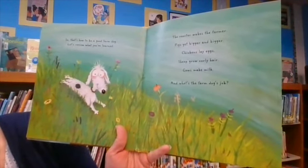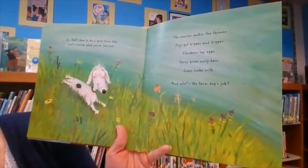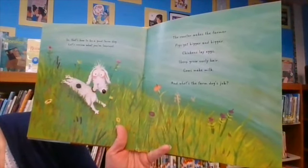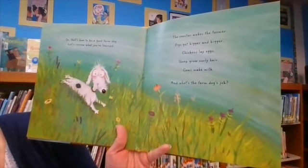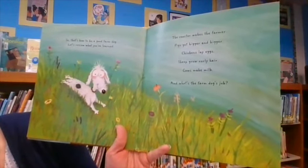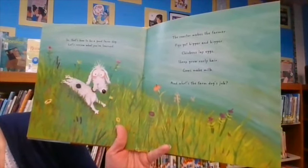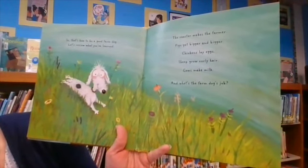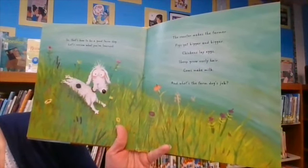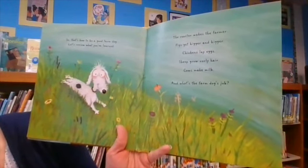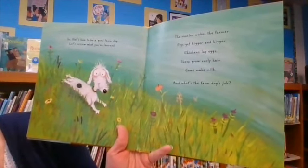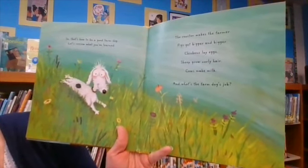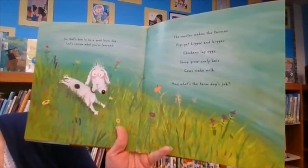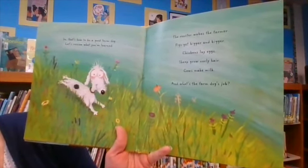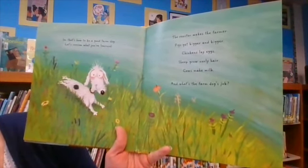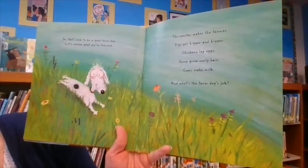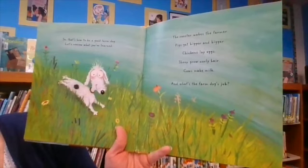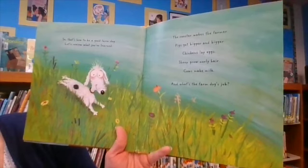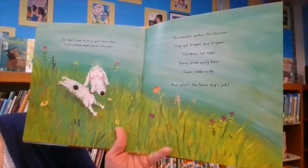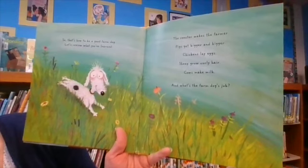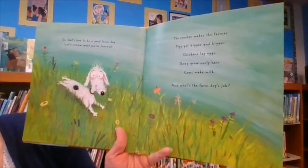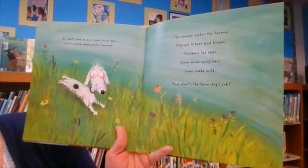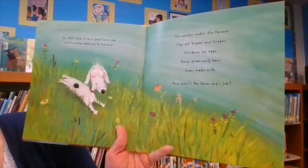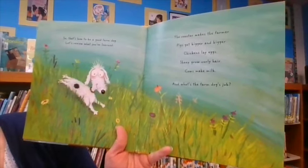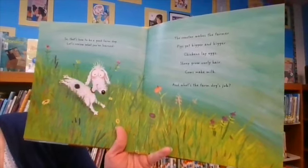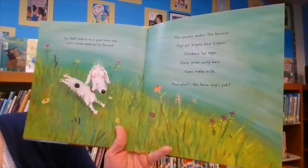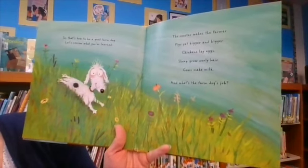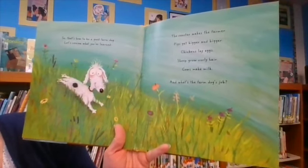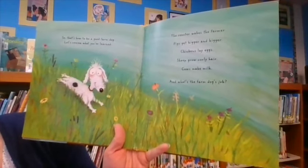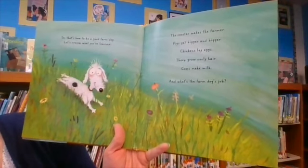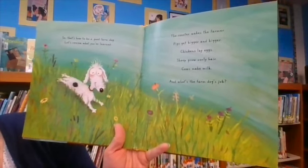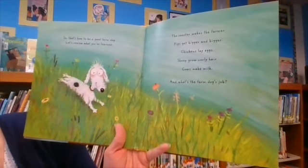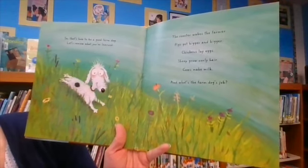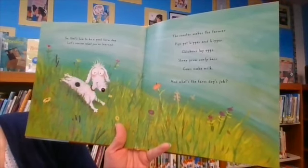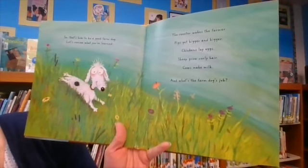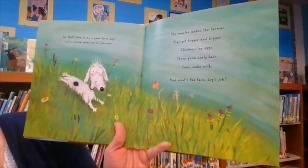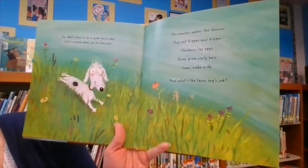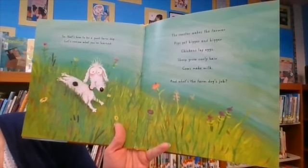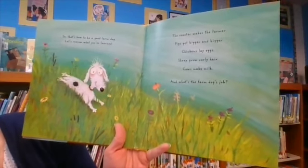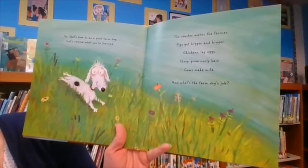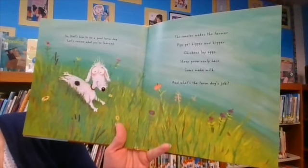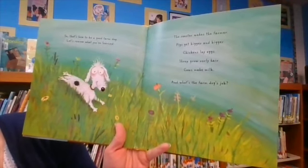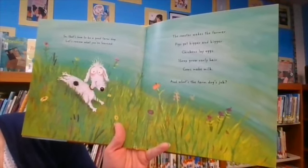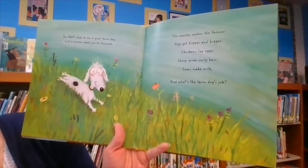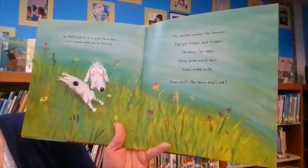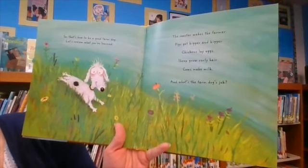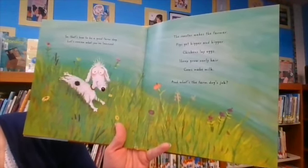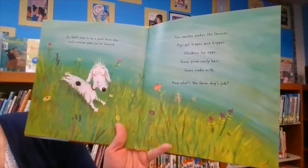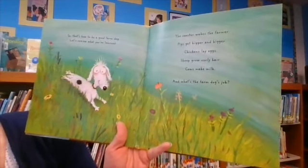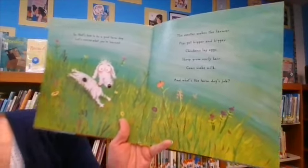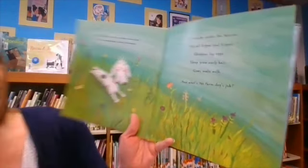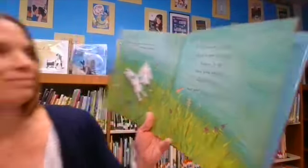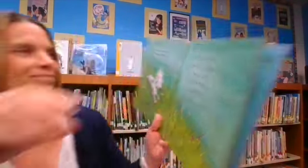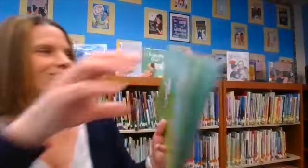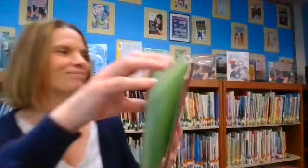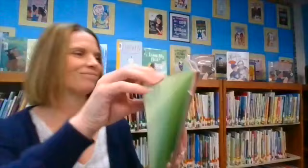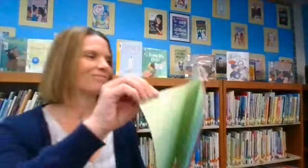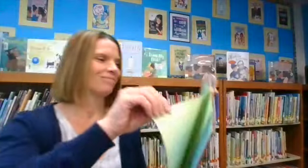lay eggs. Sheep grow curly hair. Cows make milk. And what's the farm dog's job?